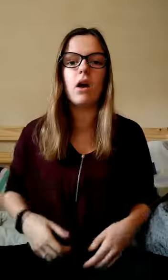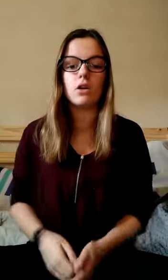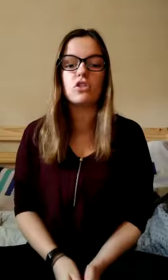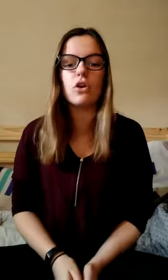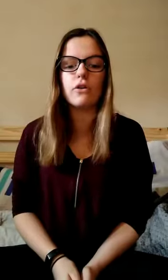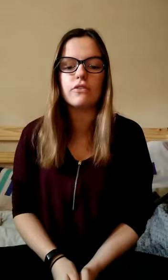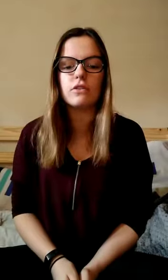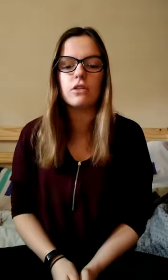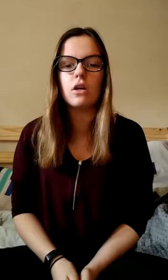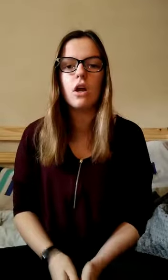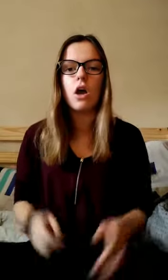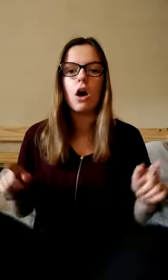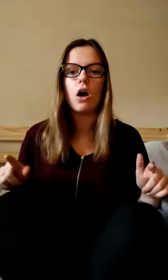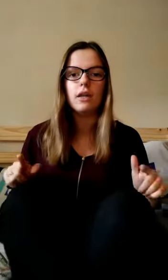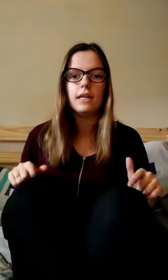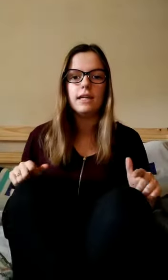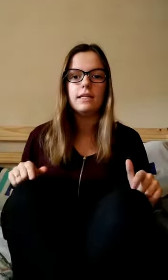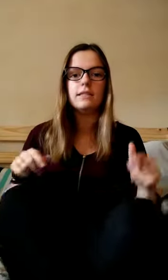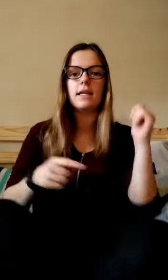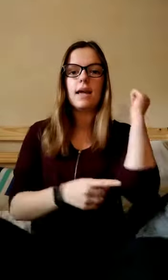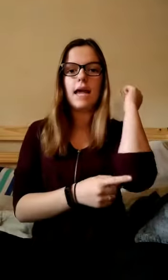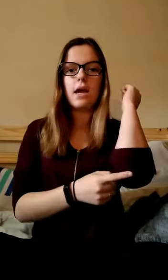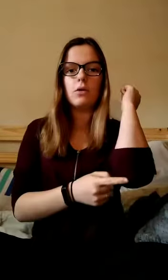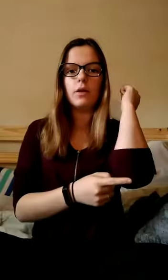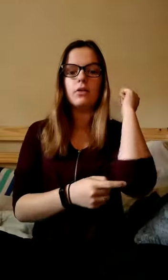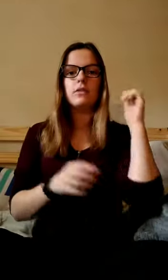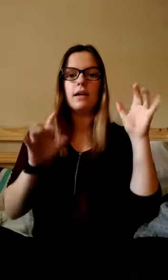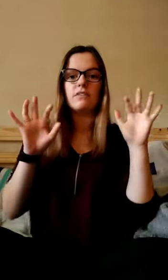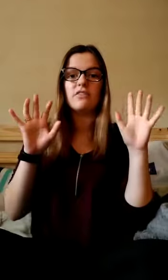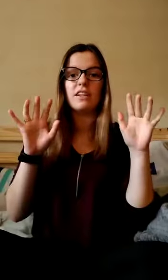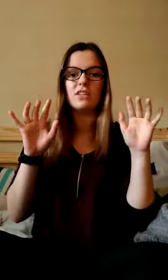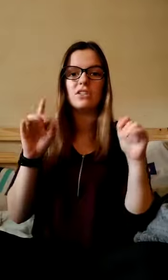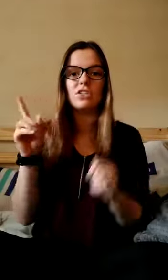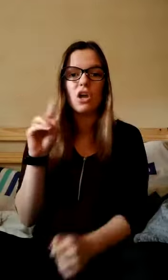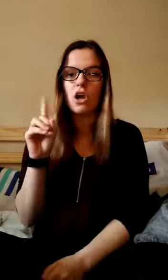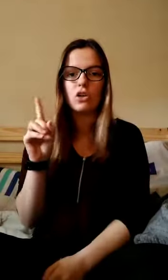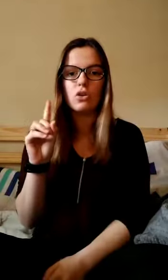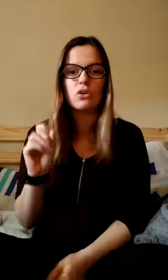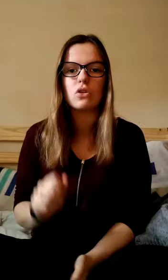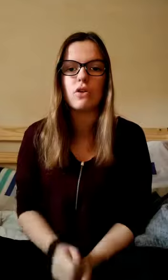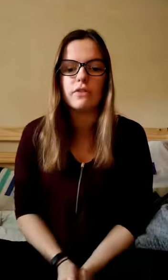are soft. Our knees, elbows and fingers are not soft.